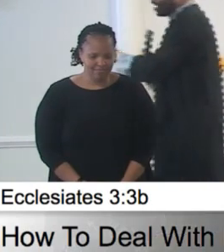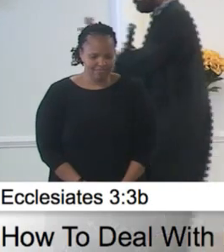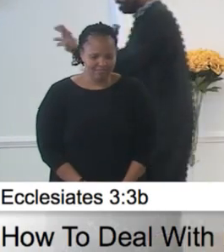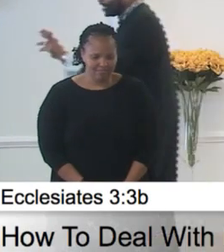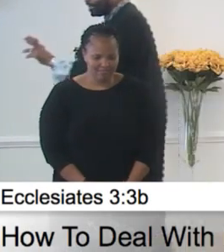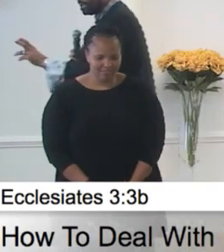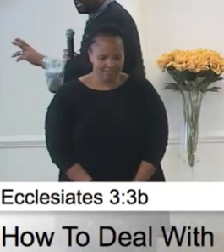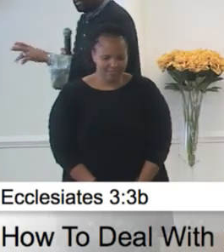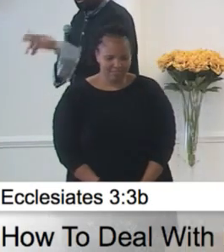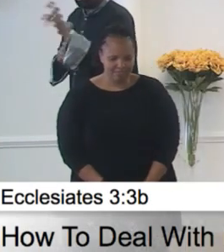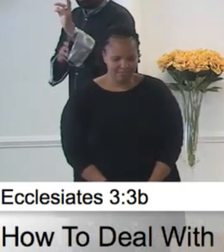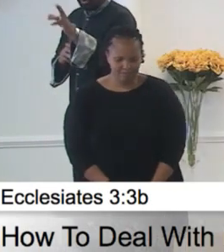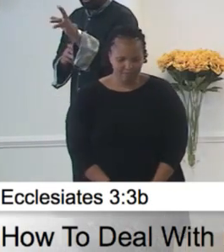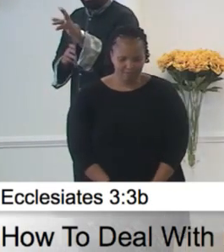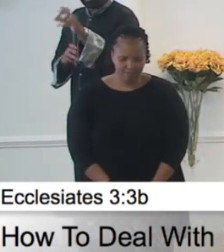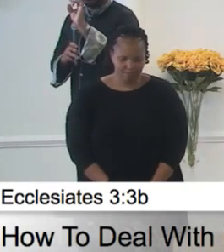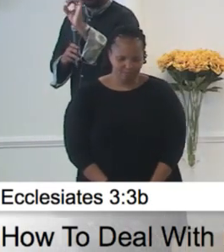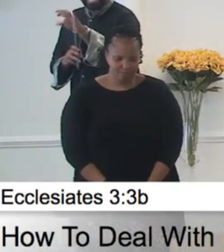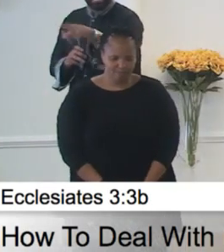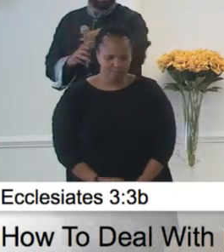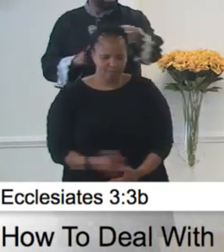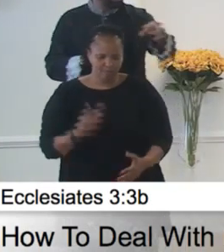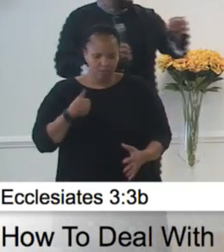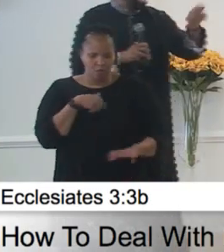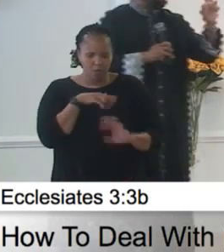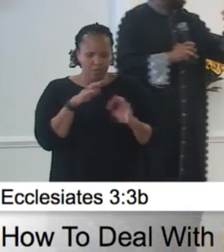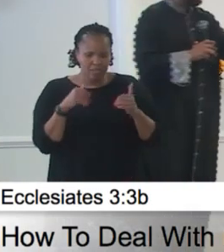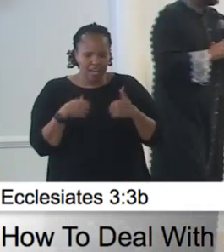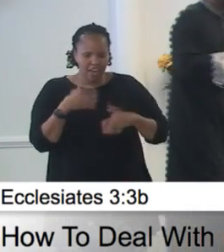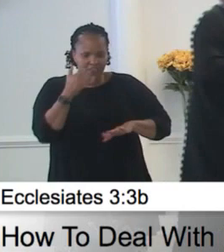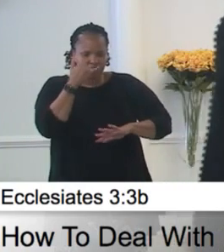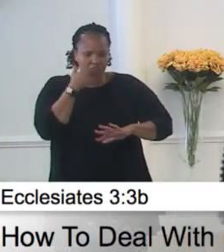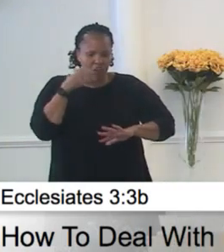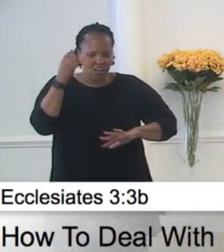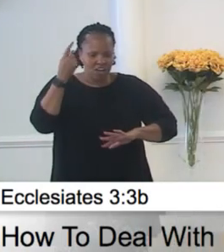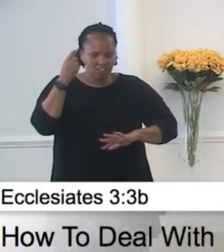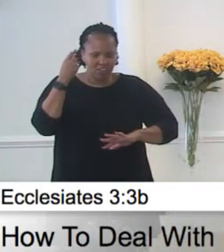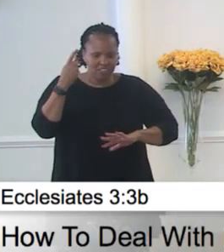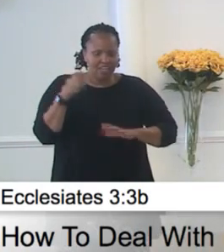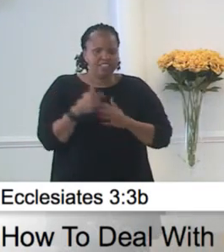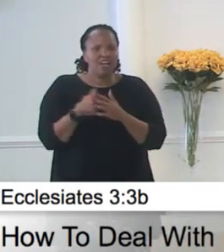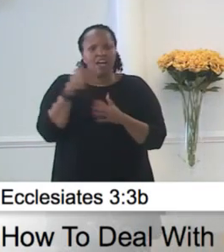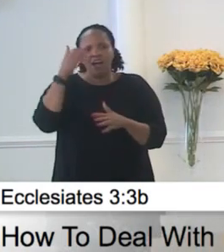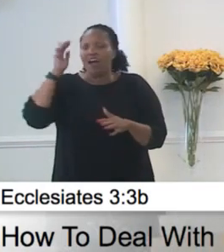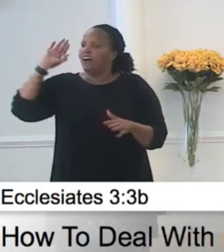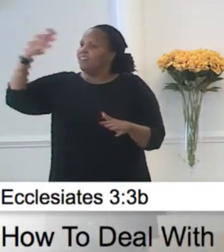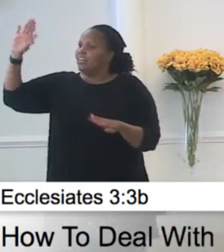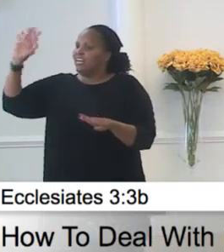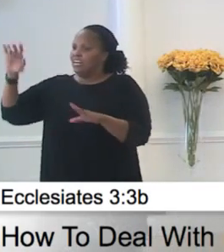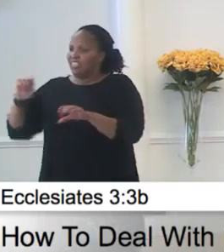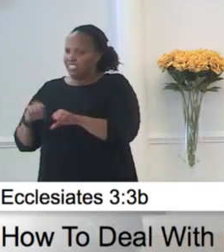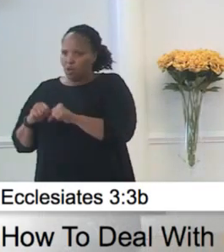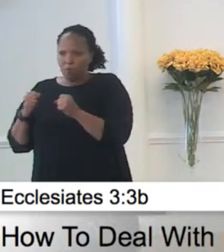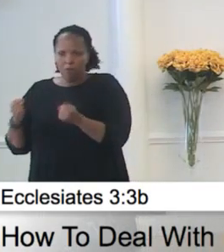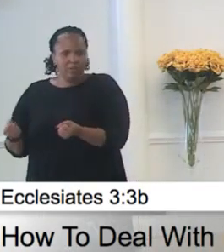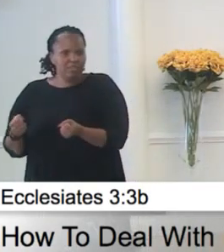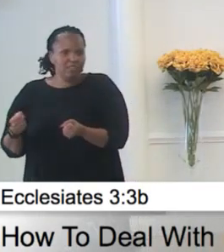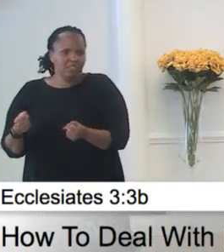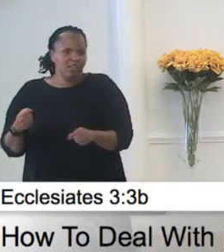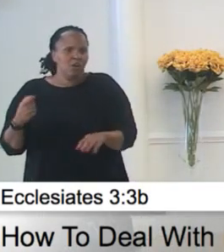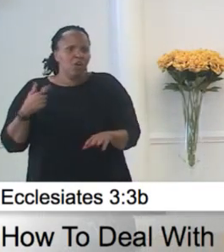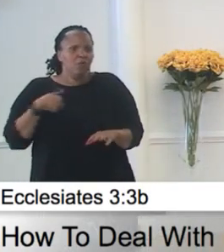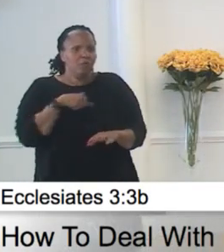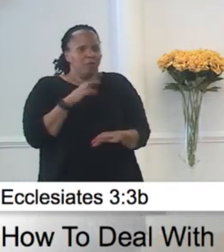See, we have put the wrong understanding and definition of God's brokenness when now we are